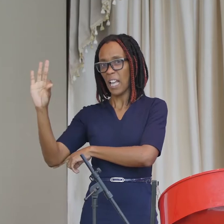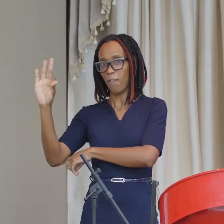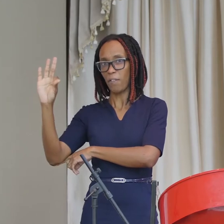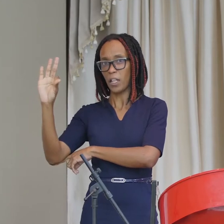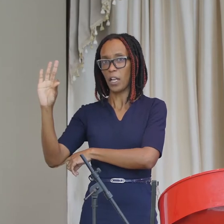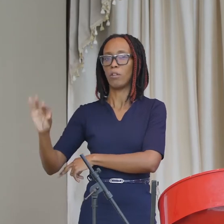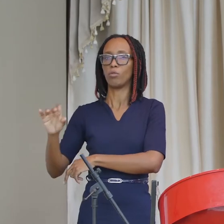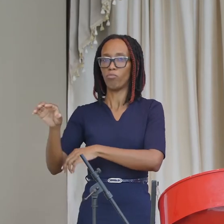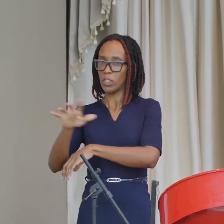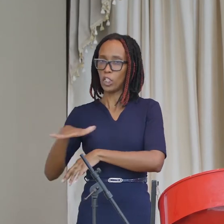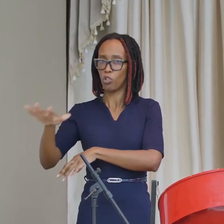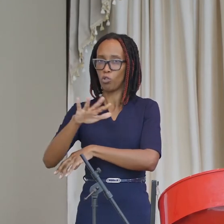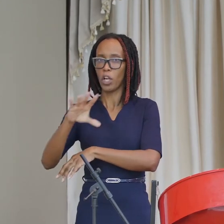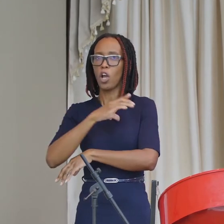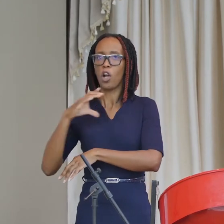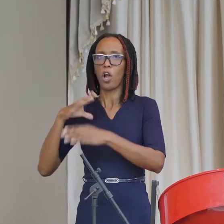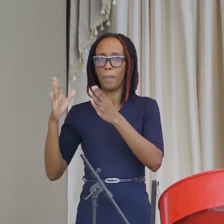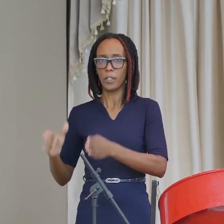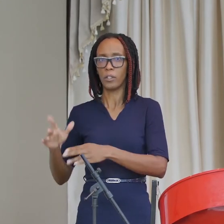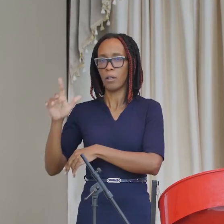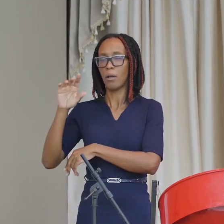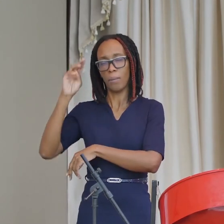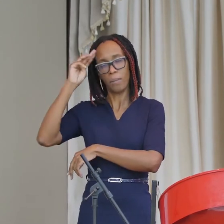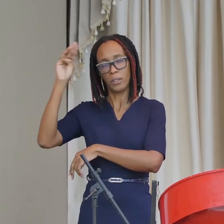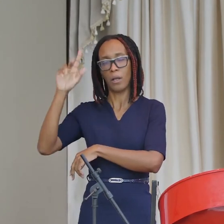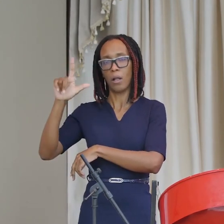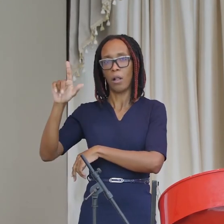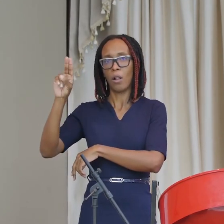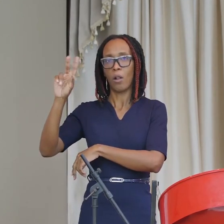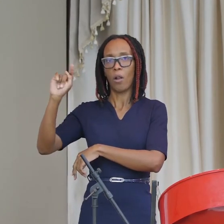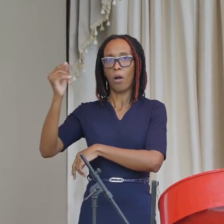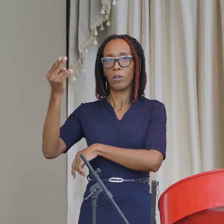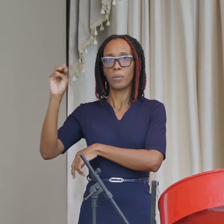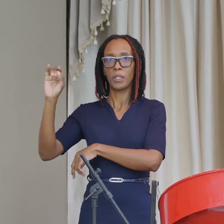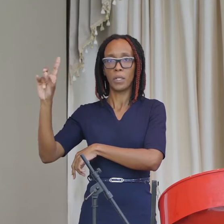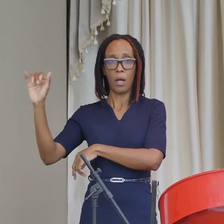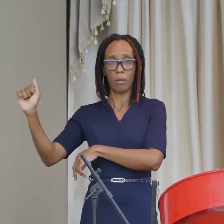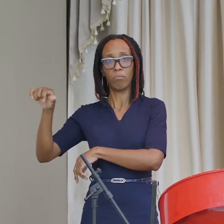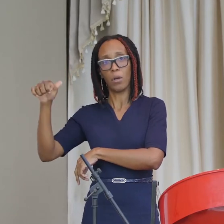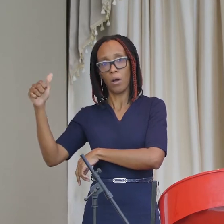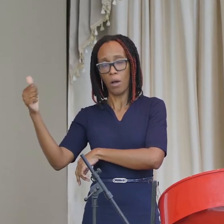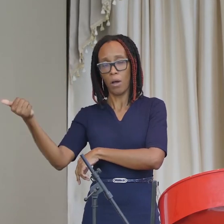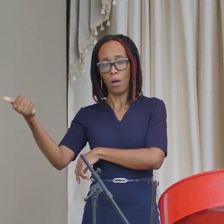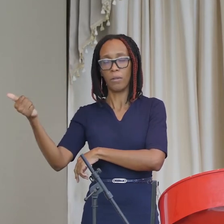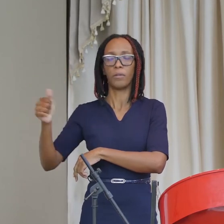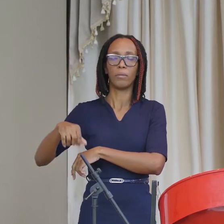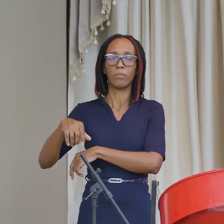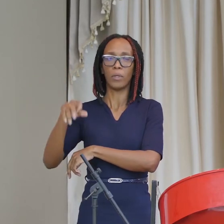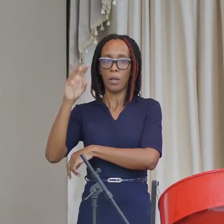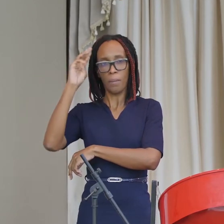Lindy Lajmedial, International Commissioner, Mr. Keston Woodruff, Headquarters